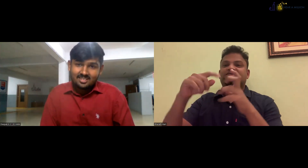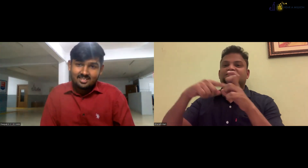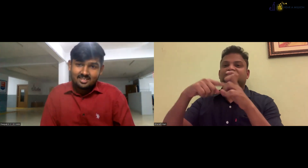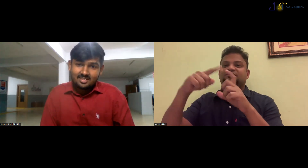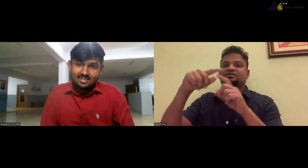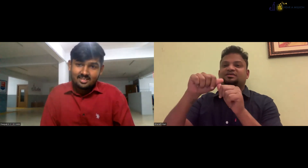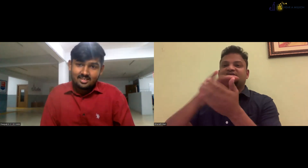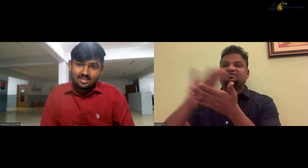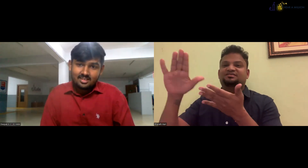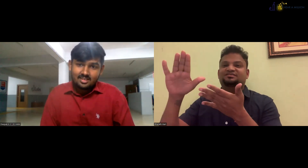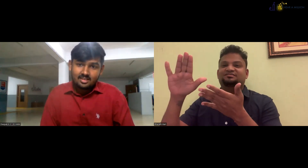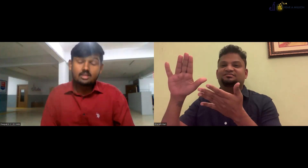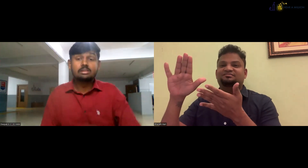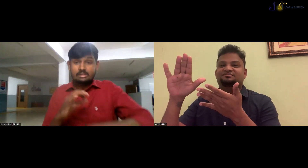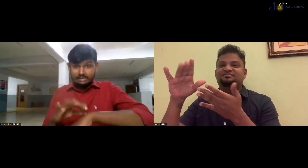Tiger. In